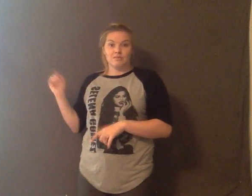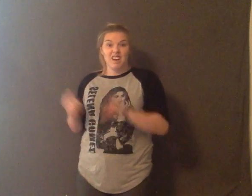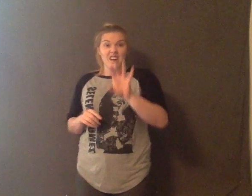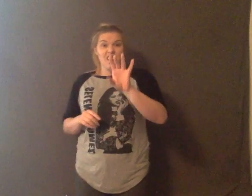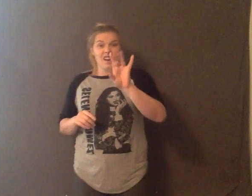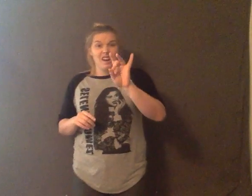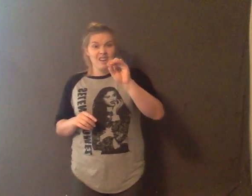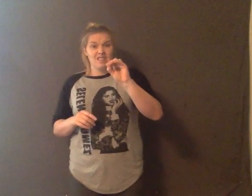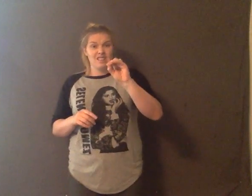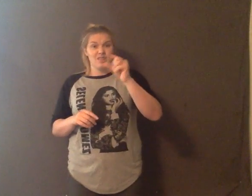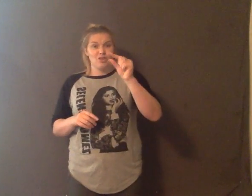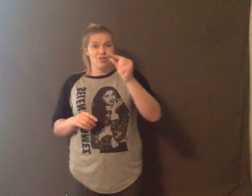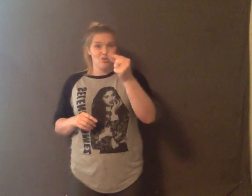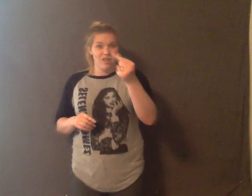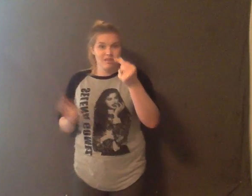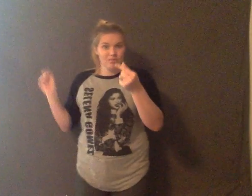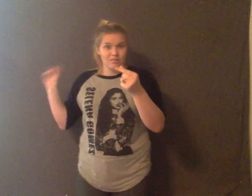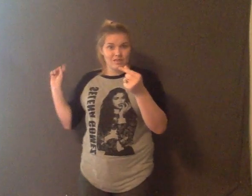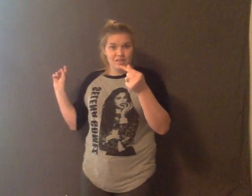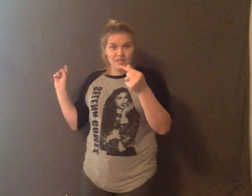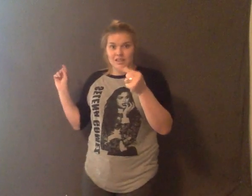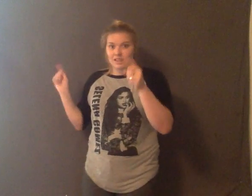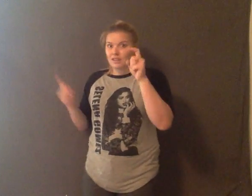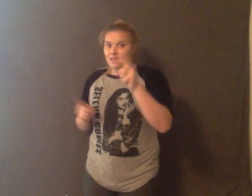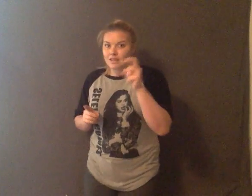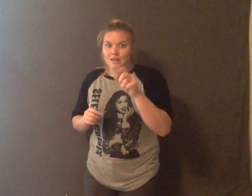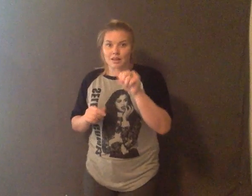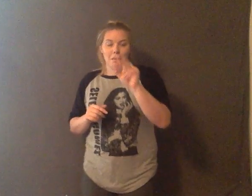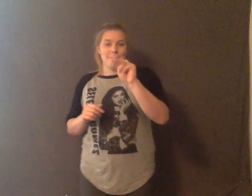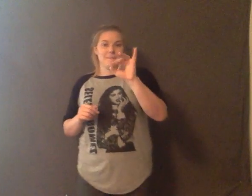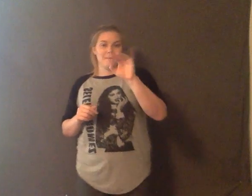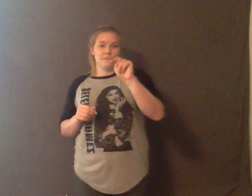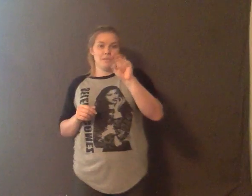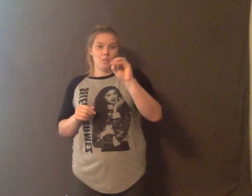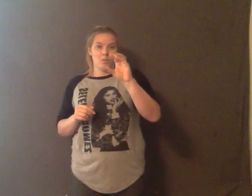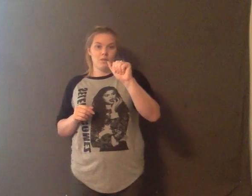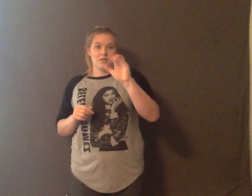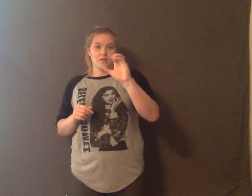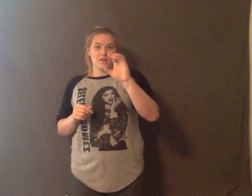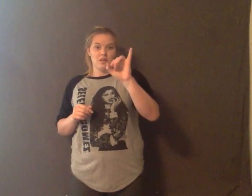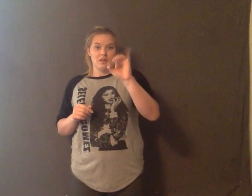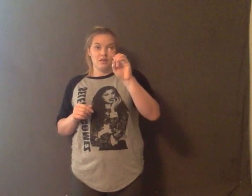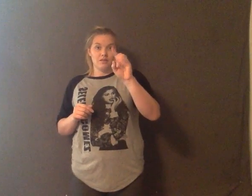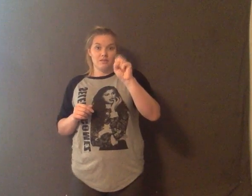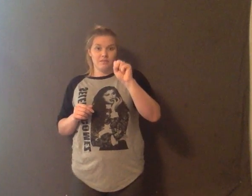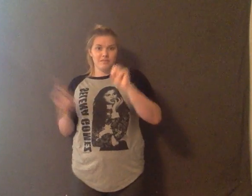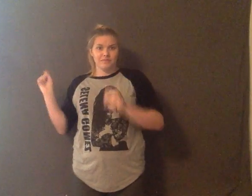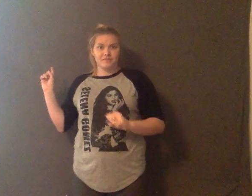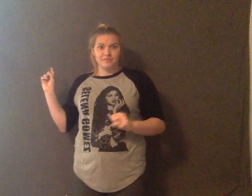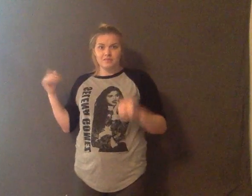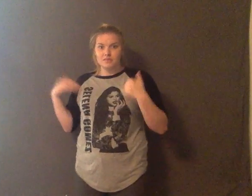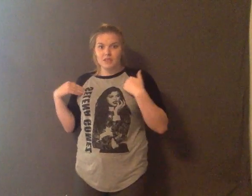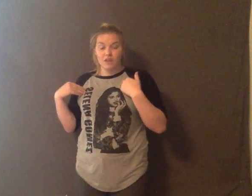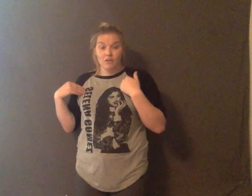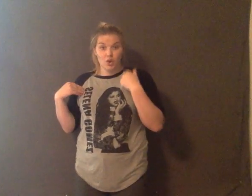day, including the essential amino acids that you need in order to maintain optimum health. I mean, grains are loaded with protein. Beans are